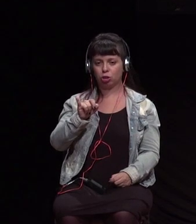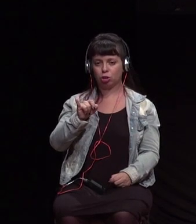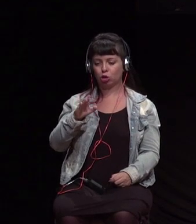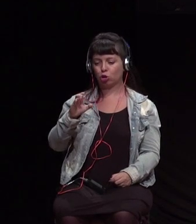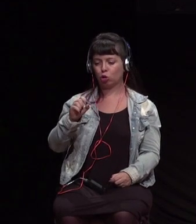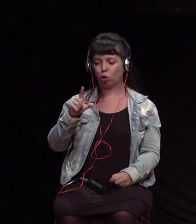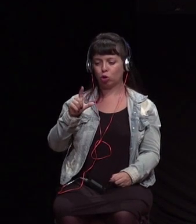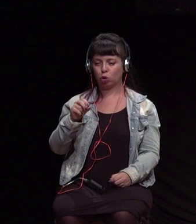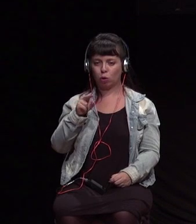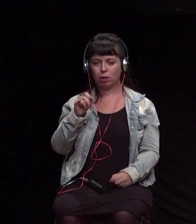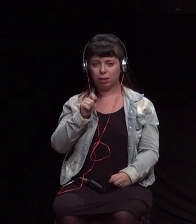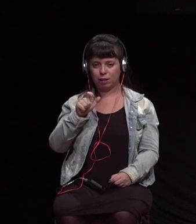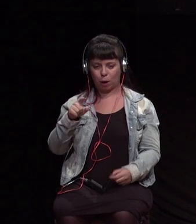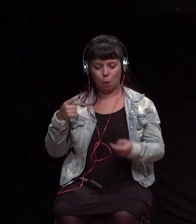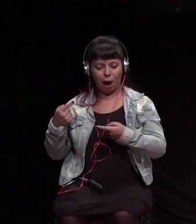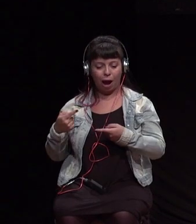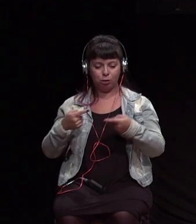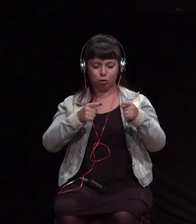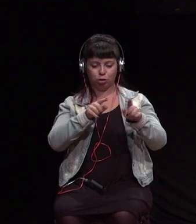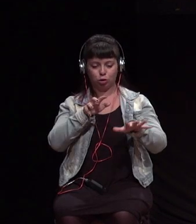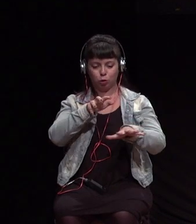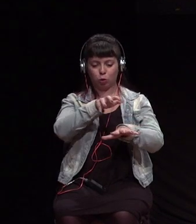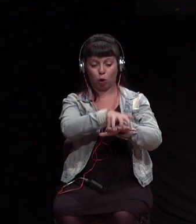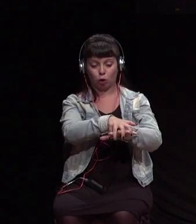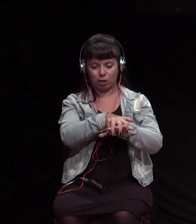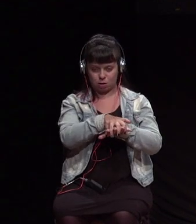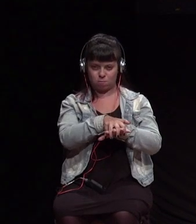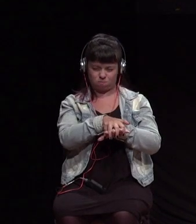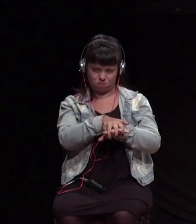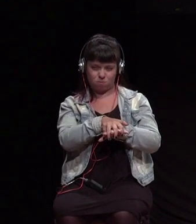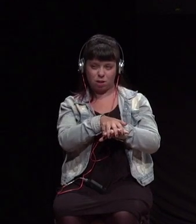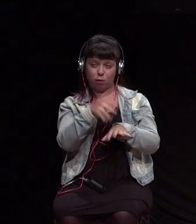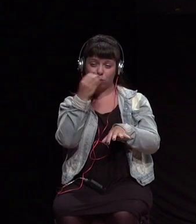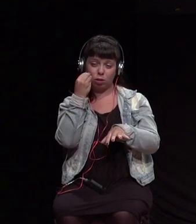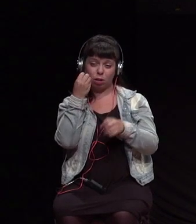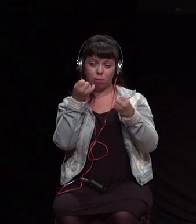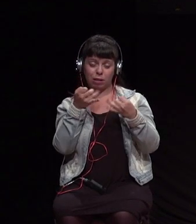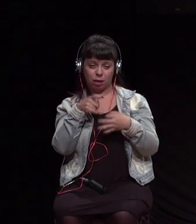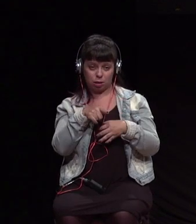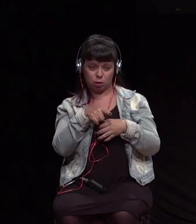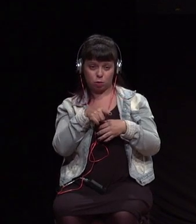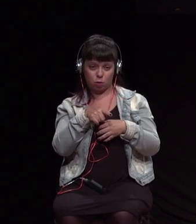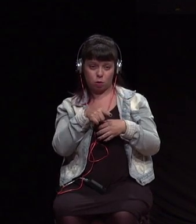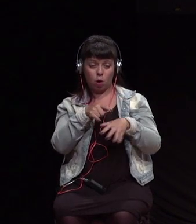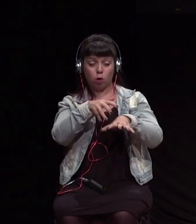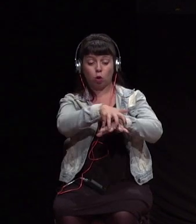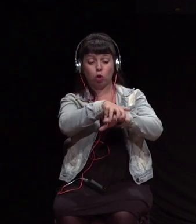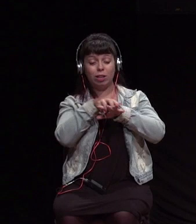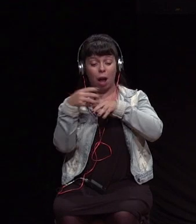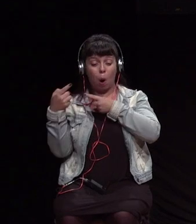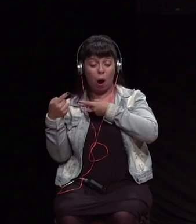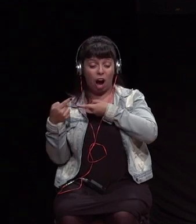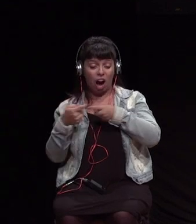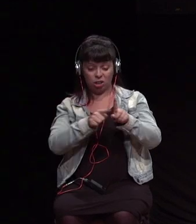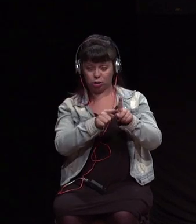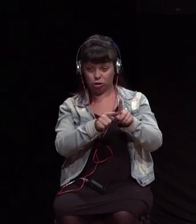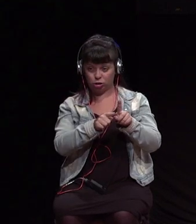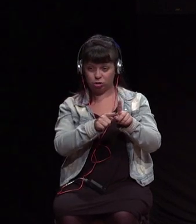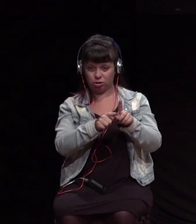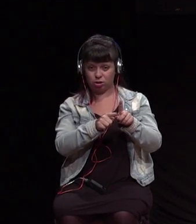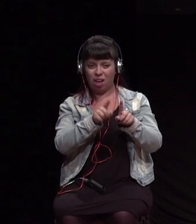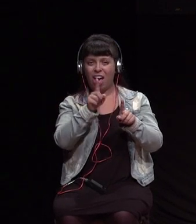think, is disruptive of colonial epistemologies, but is not occasioning